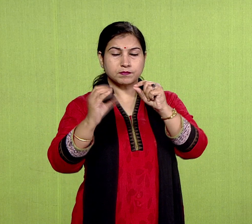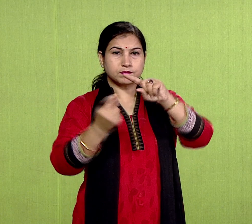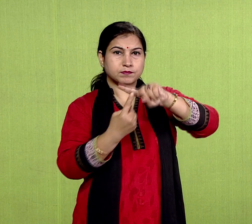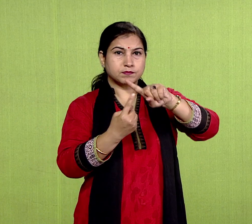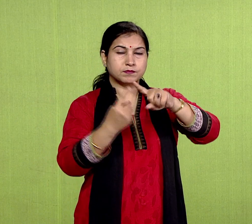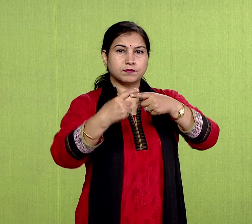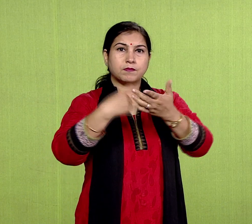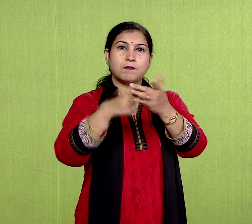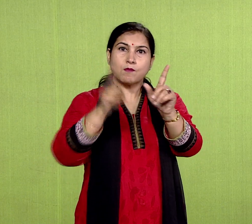sites,